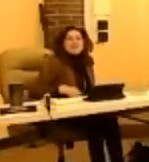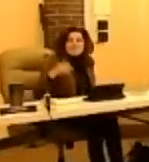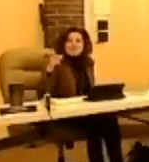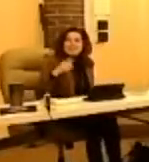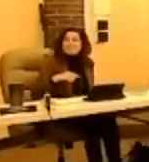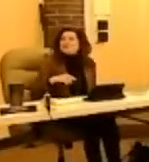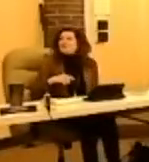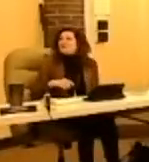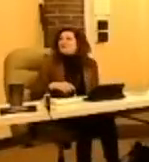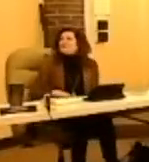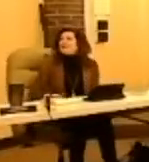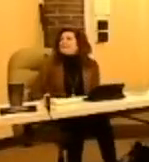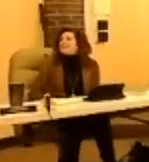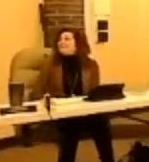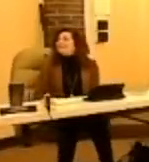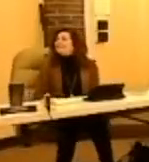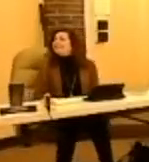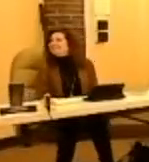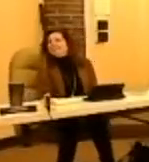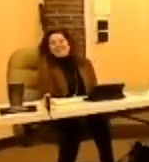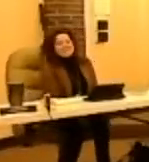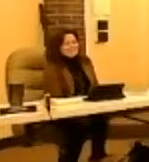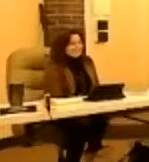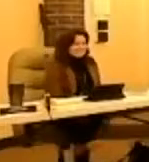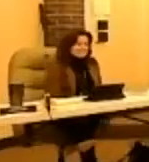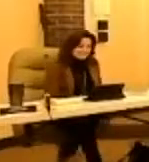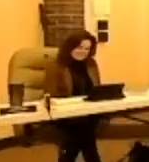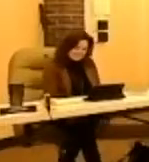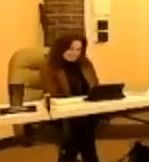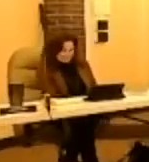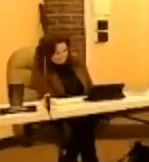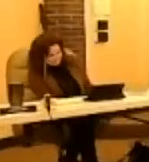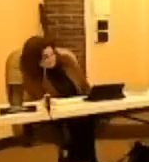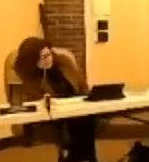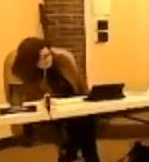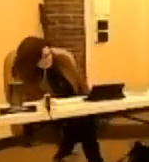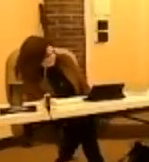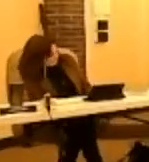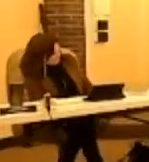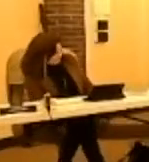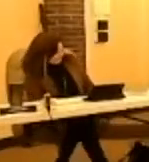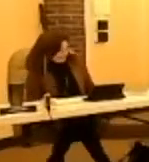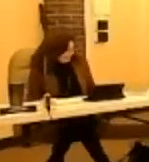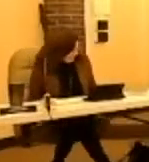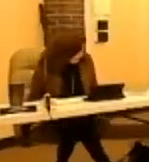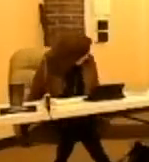I didn't think we'd be on resolutions by 9 o'clock.